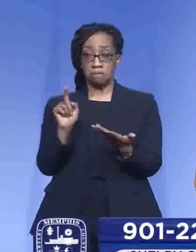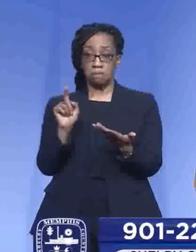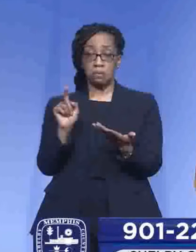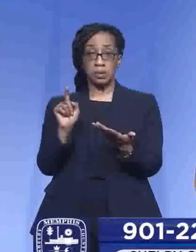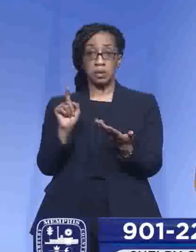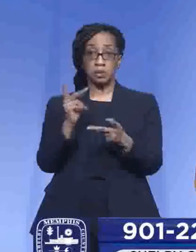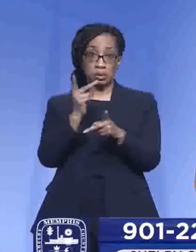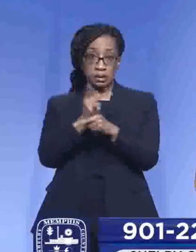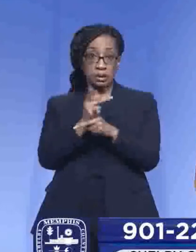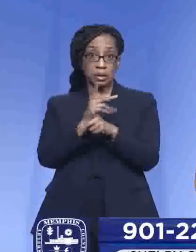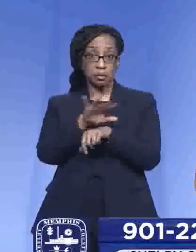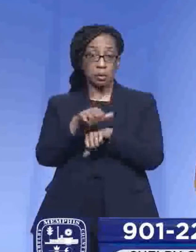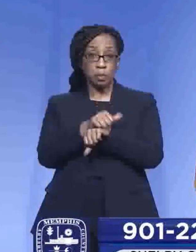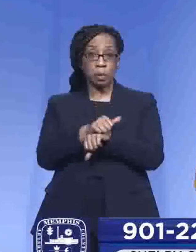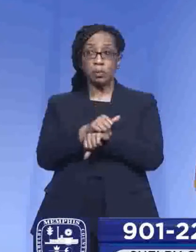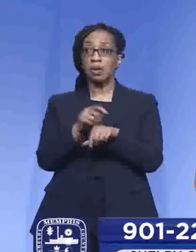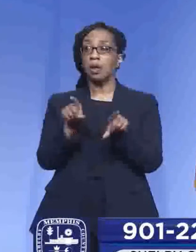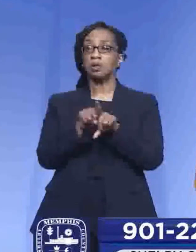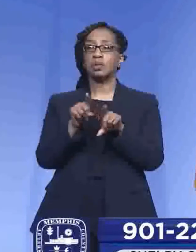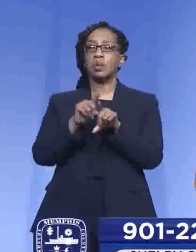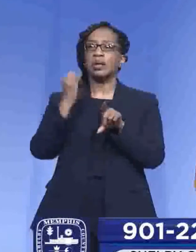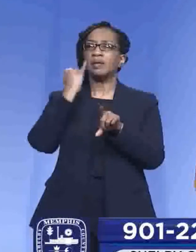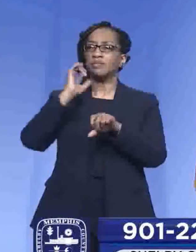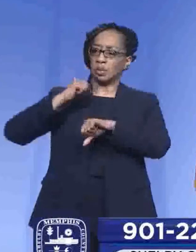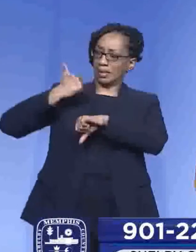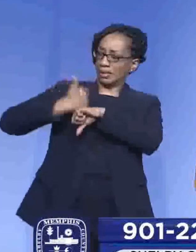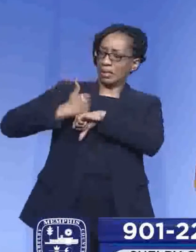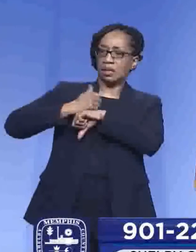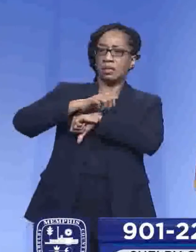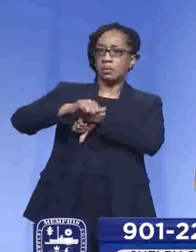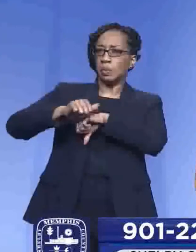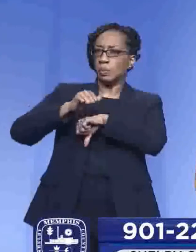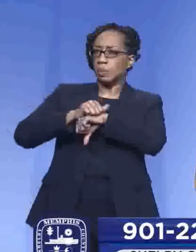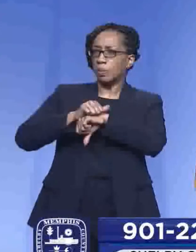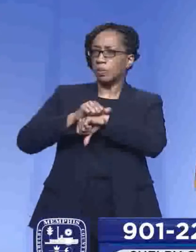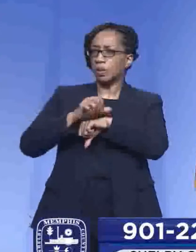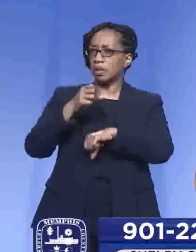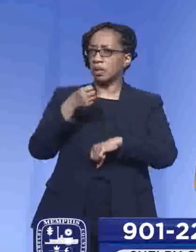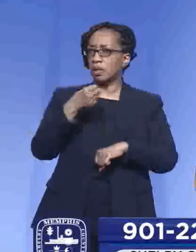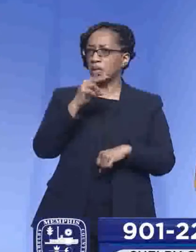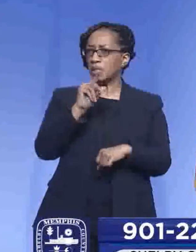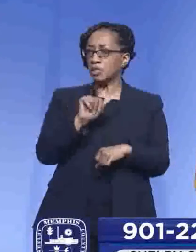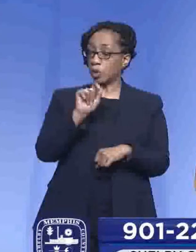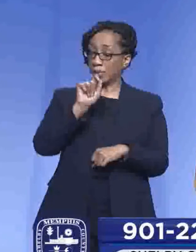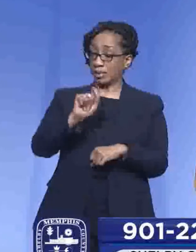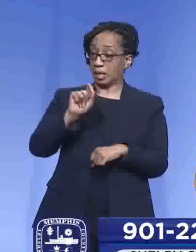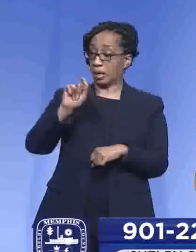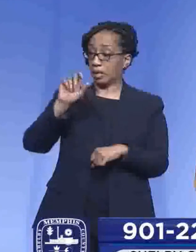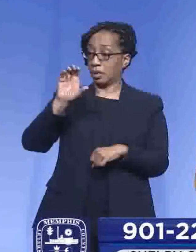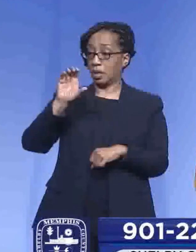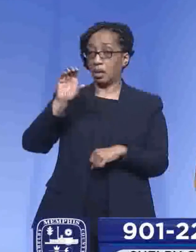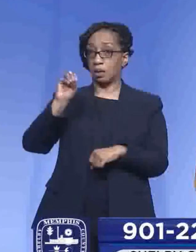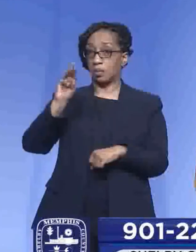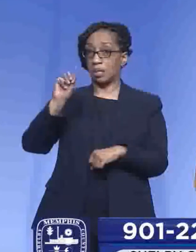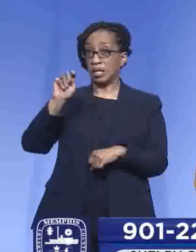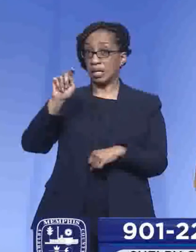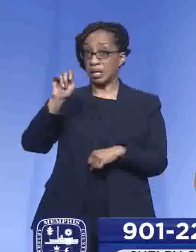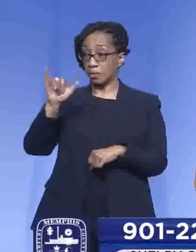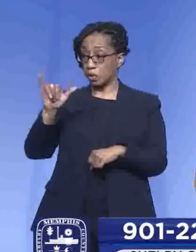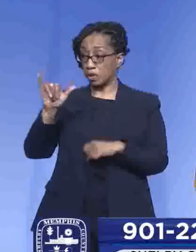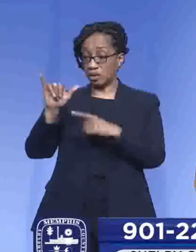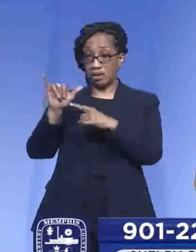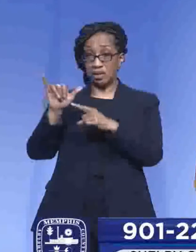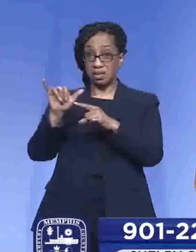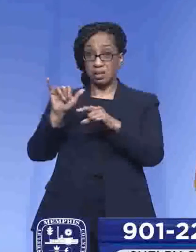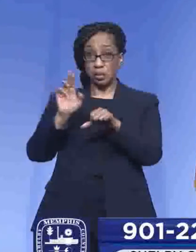it comes to making an appointment, are you saying that the Shelby.community is still a good place? I know now there are links on